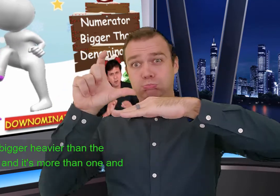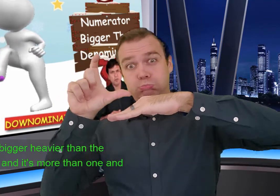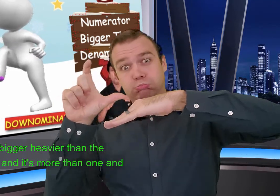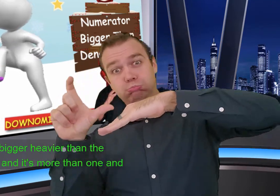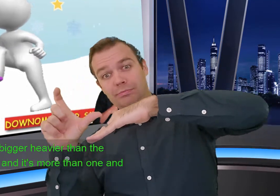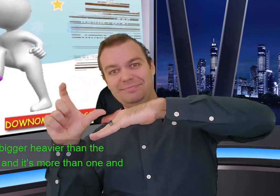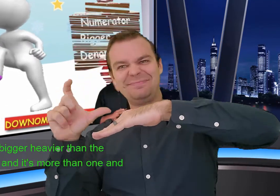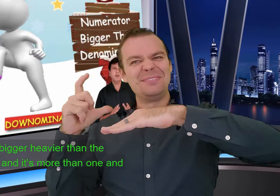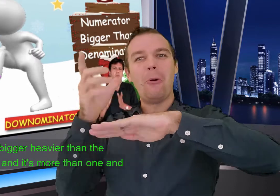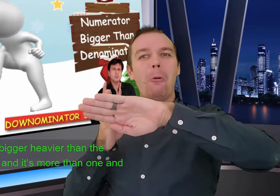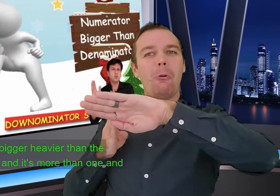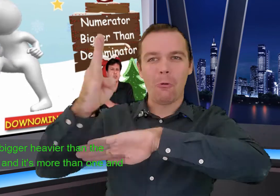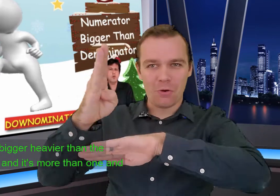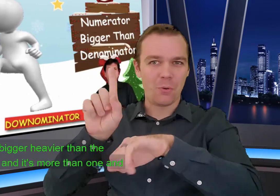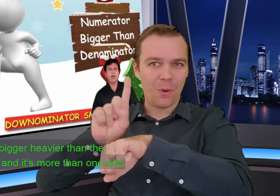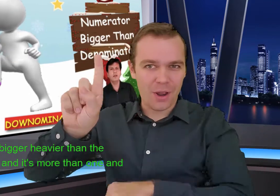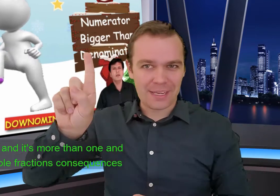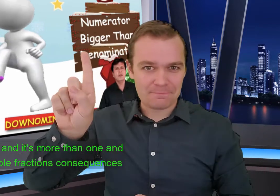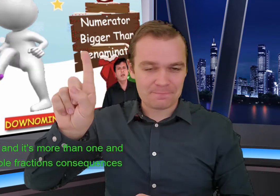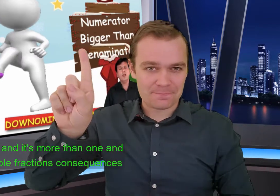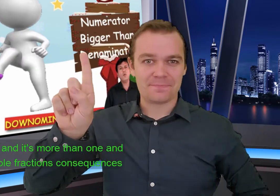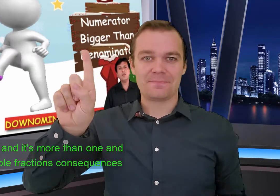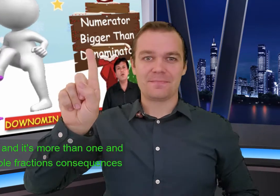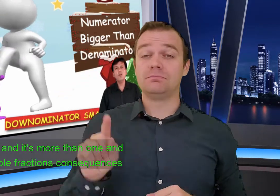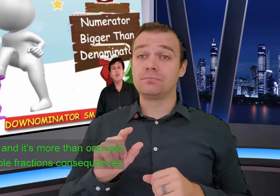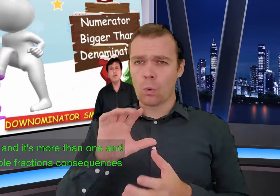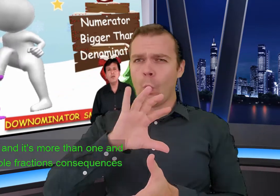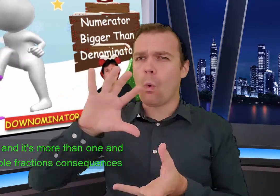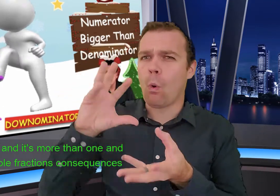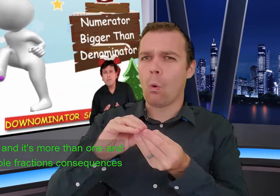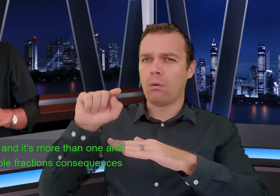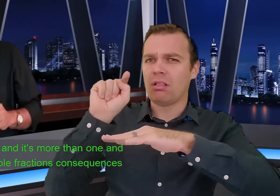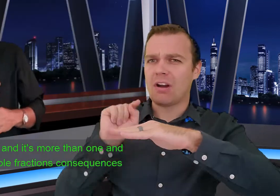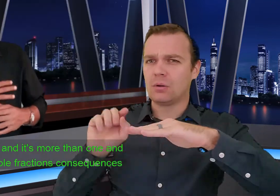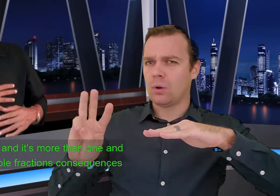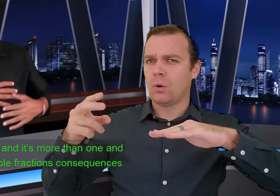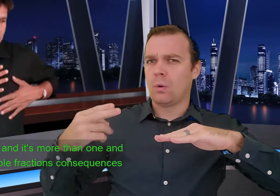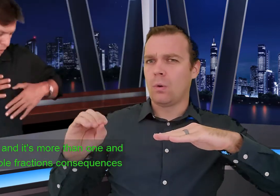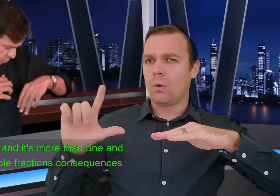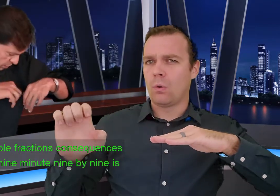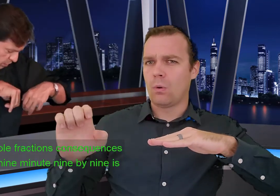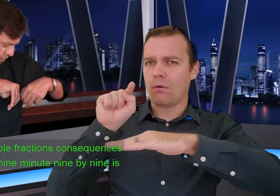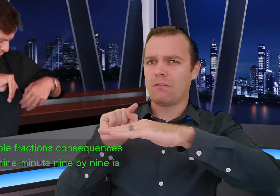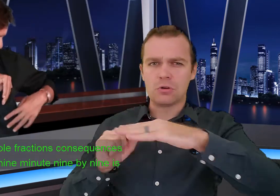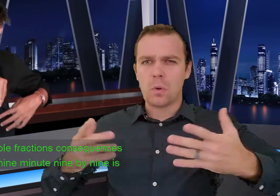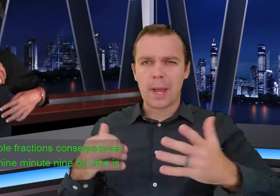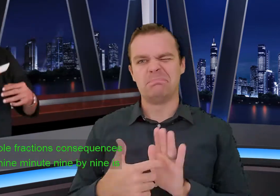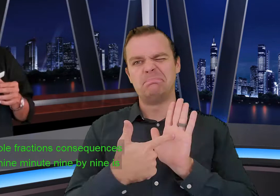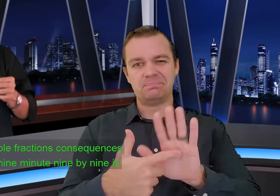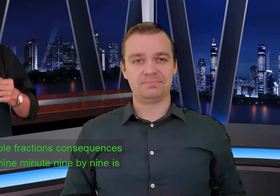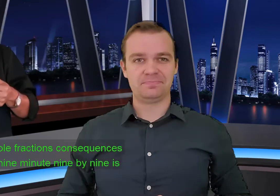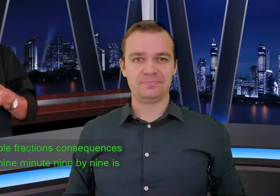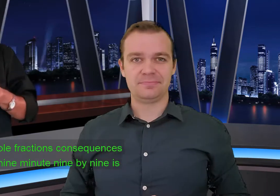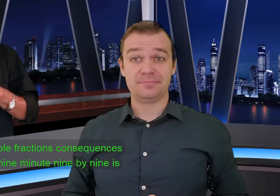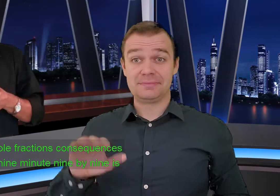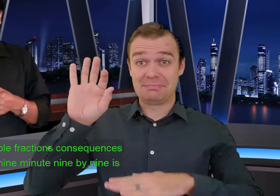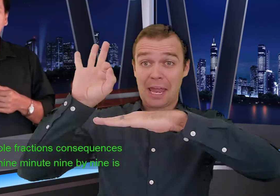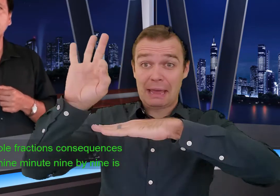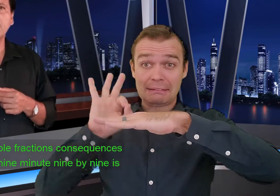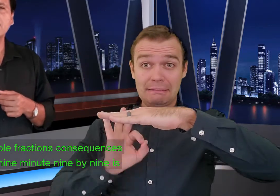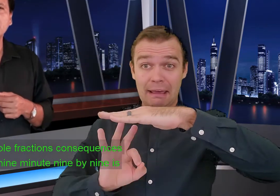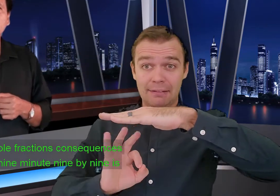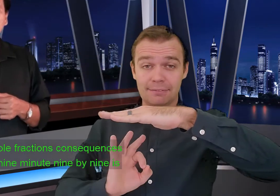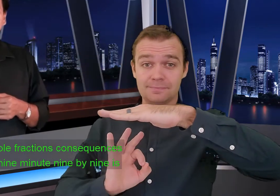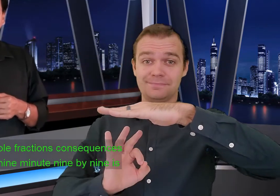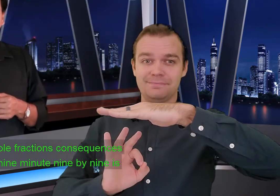the denominator, and it's more than 1. And what are whole fractions? One second. Let me see. Oh, 9